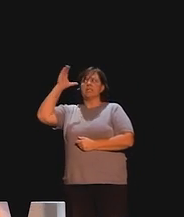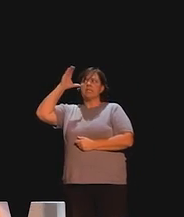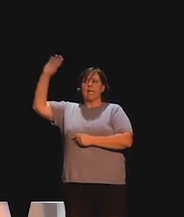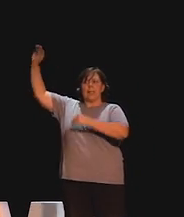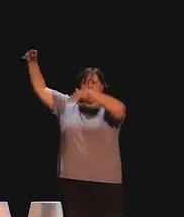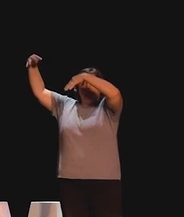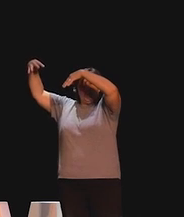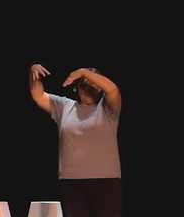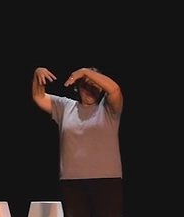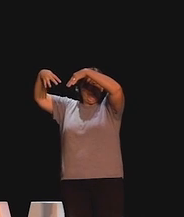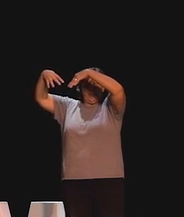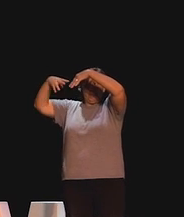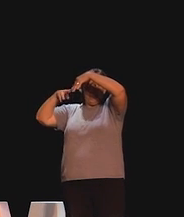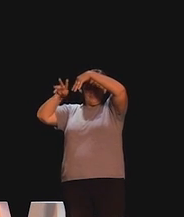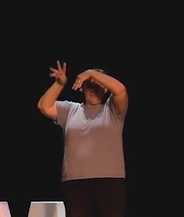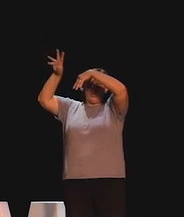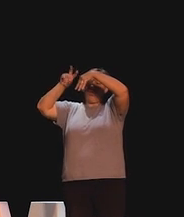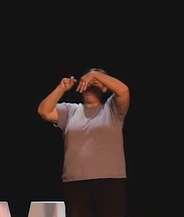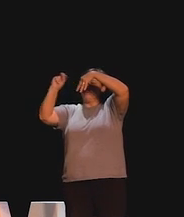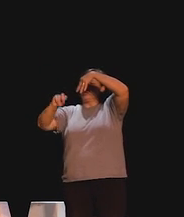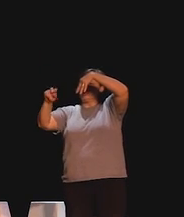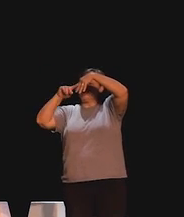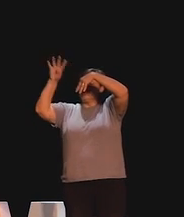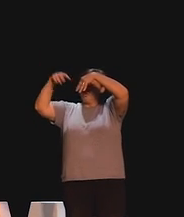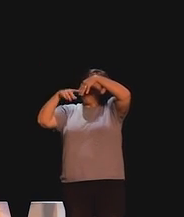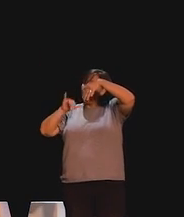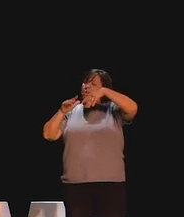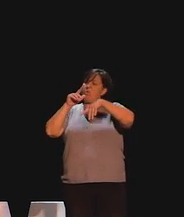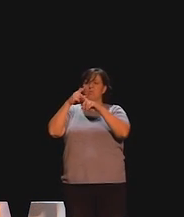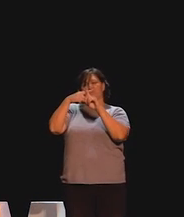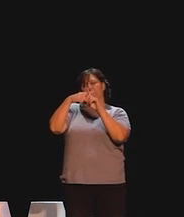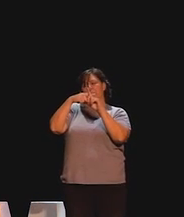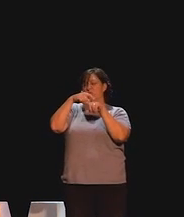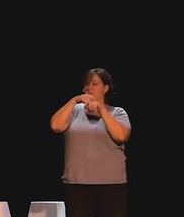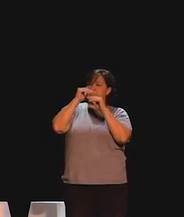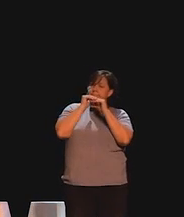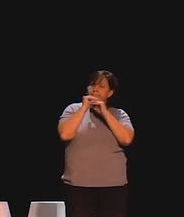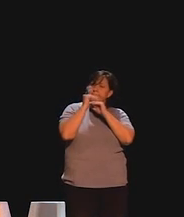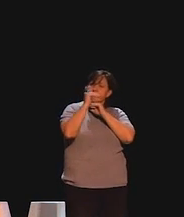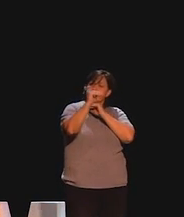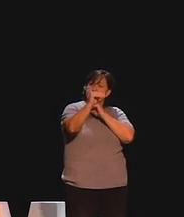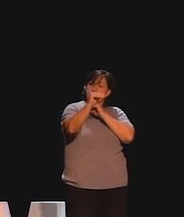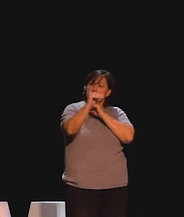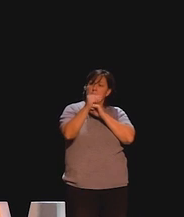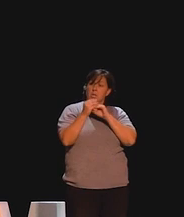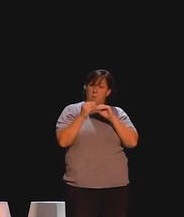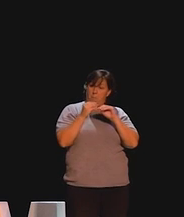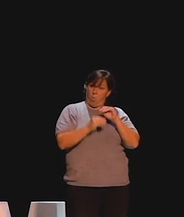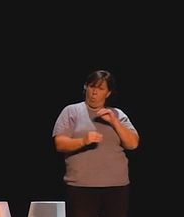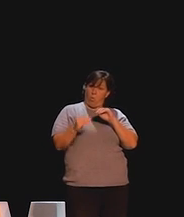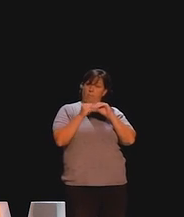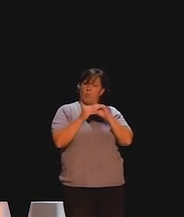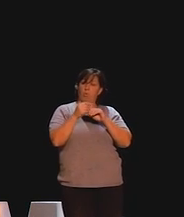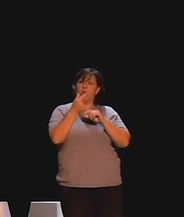they go back into space. And so we kind of maintain normal temperatures. However, when we add more greenhouse gases to our